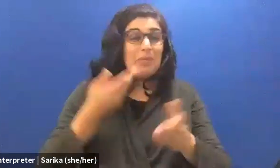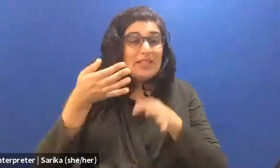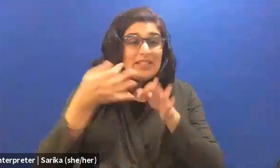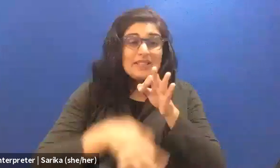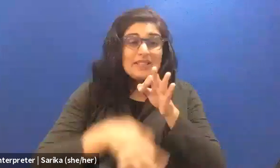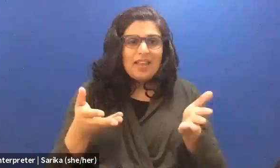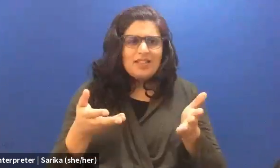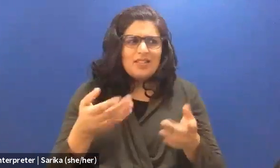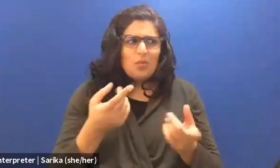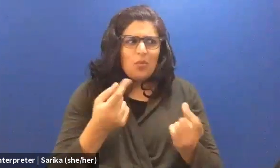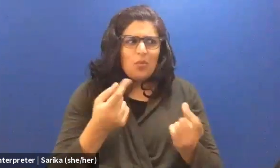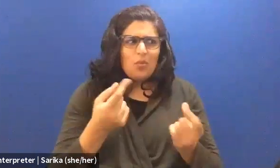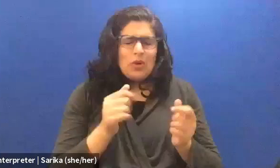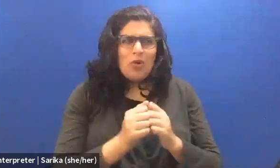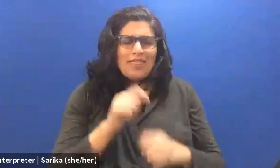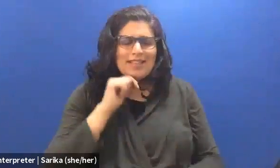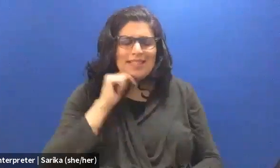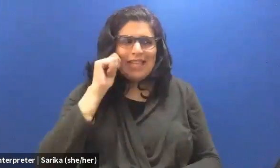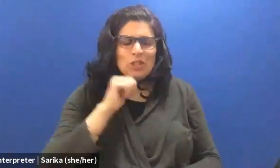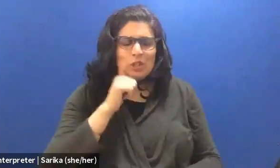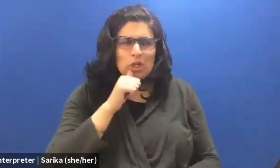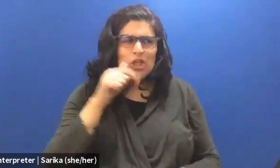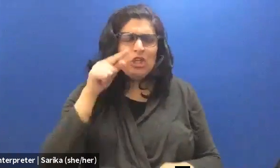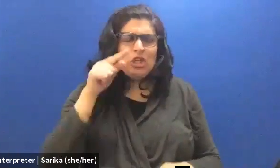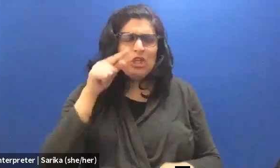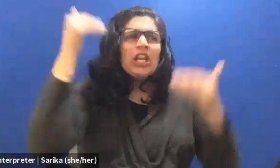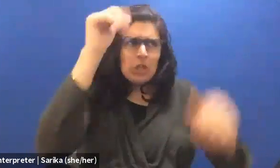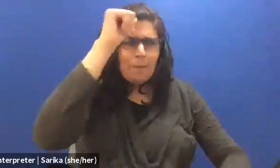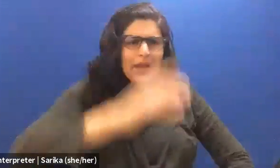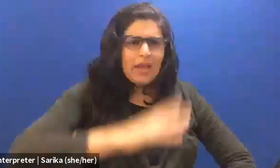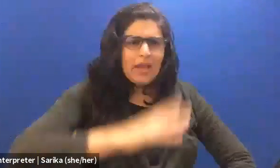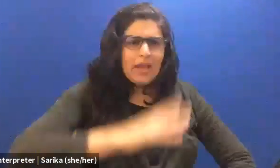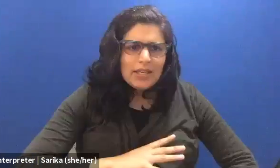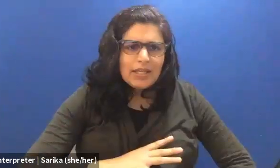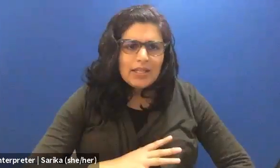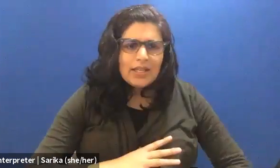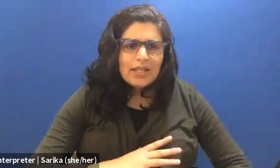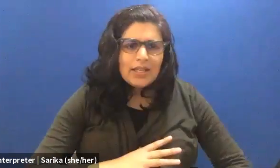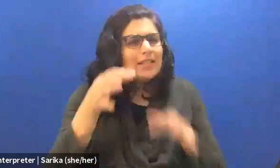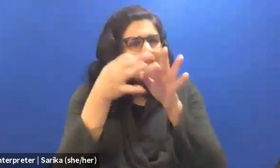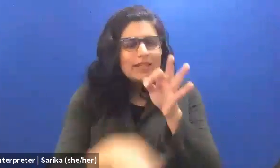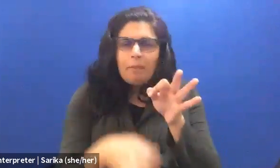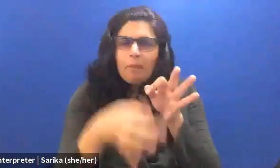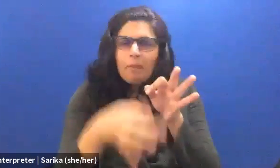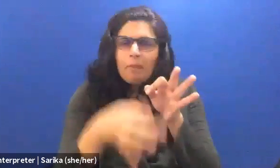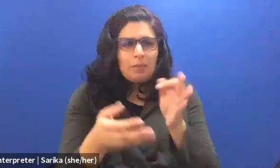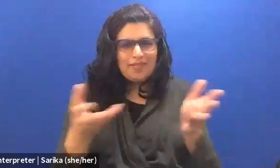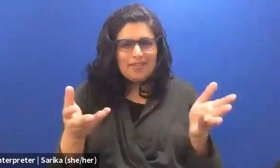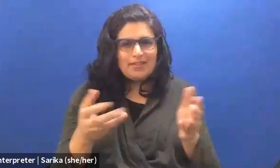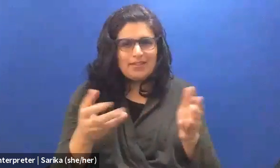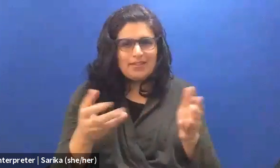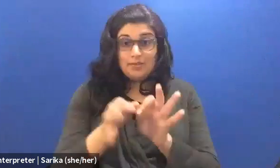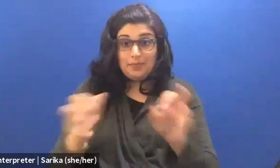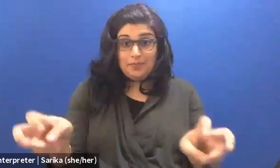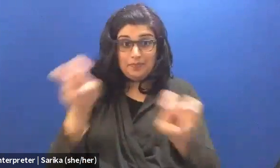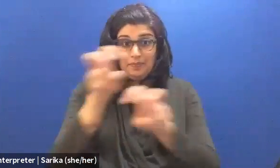you doing with a teenage girl? You're an adult man, you know? It just can be some simple little things.